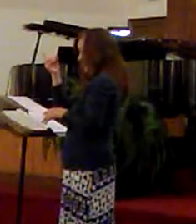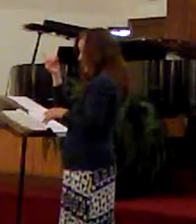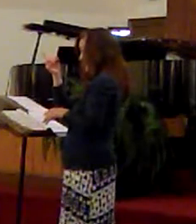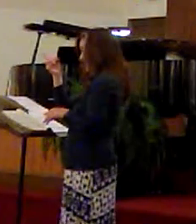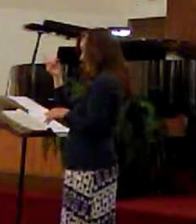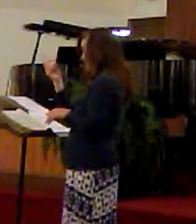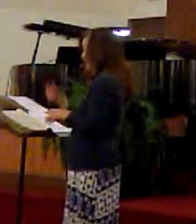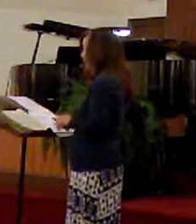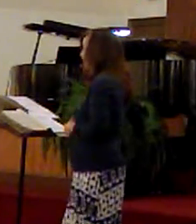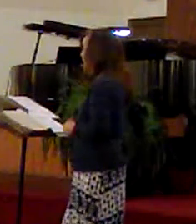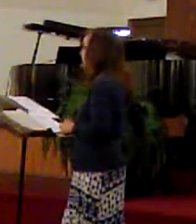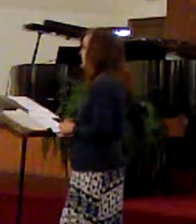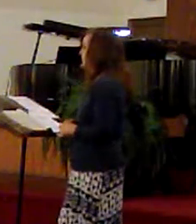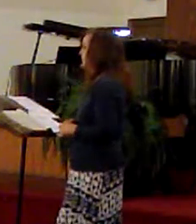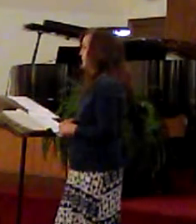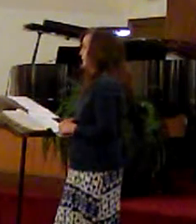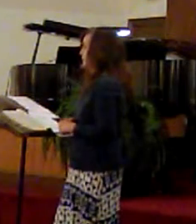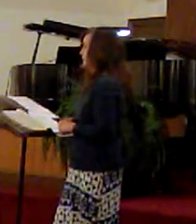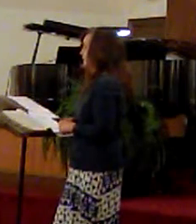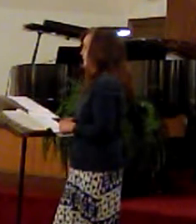regardless of your level of understanding.